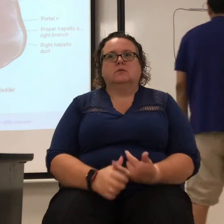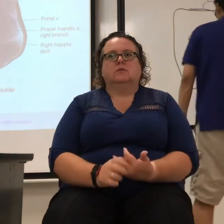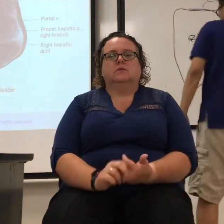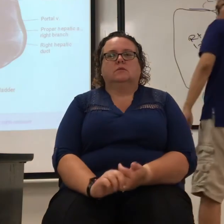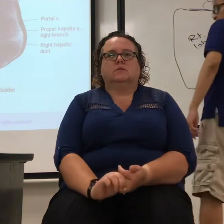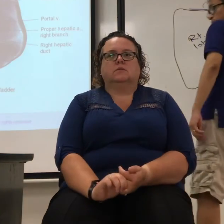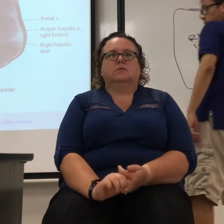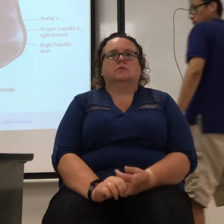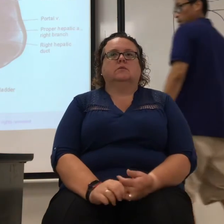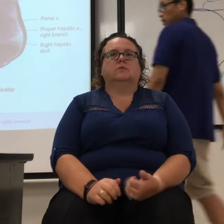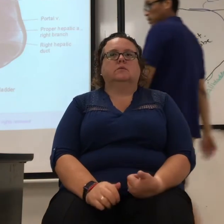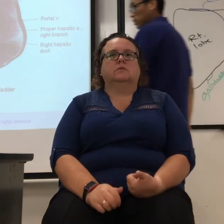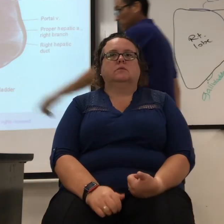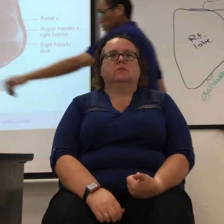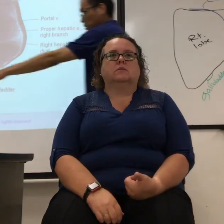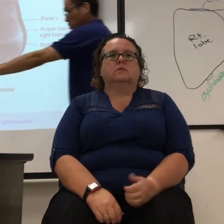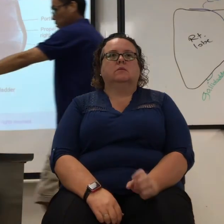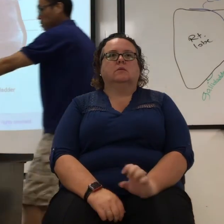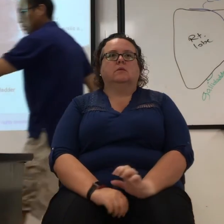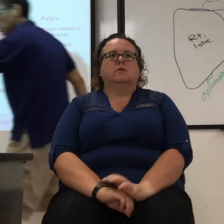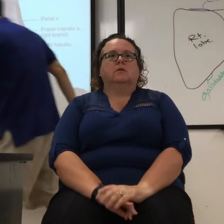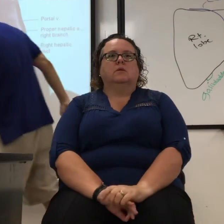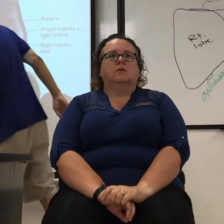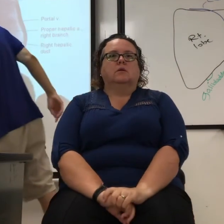Here's my green.